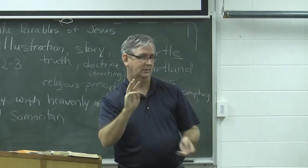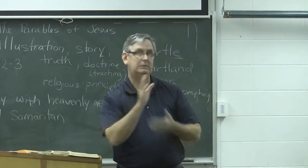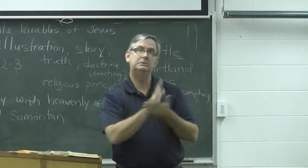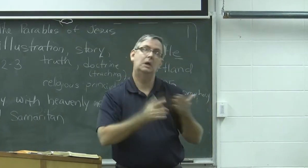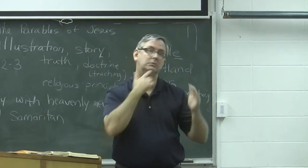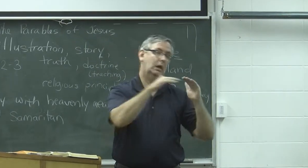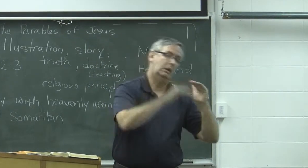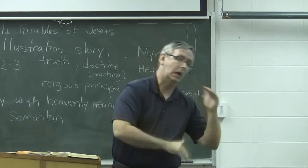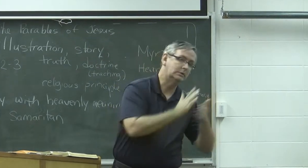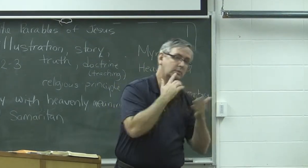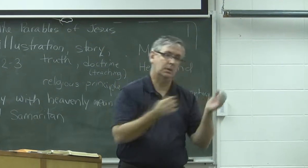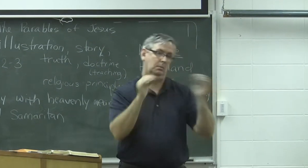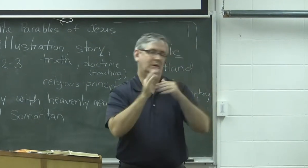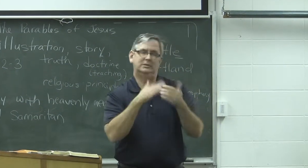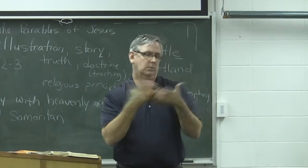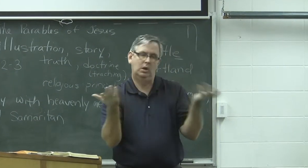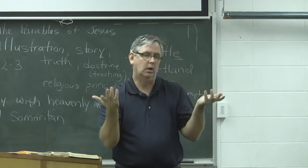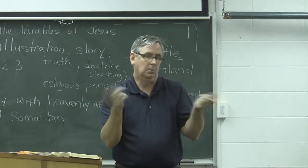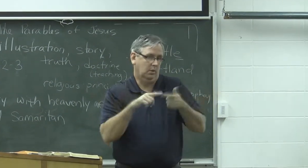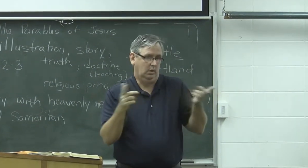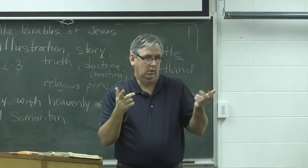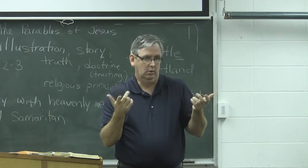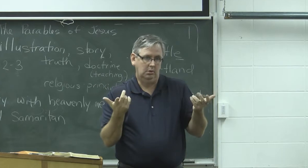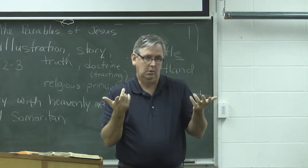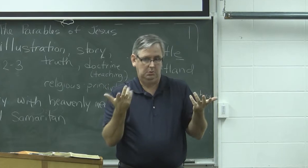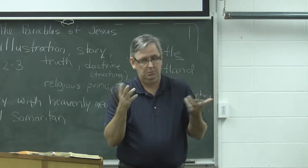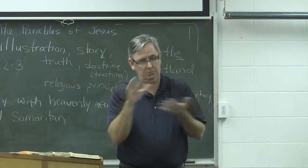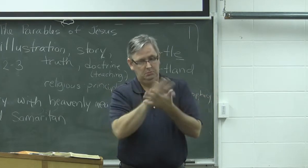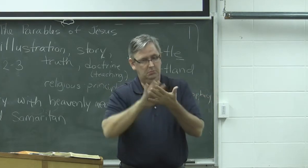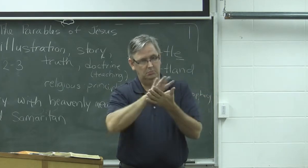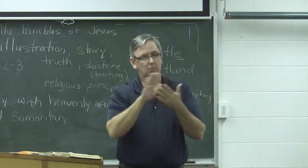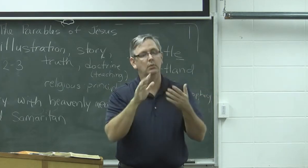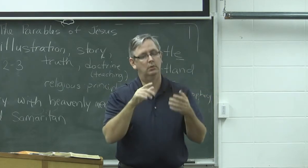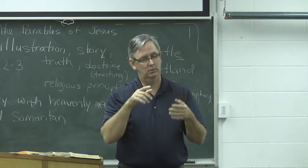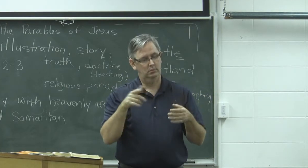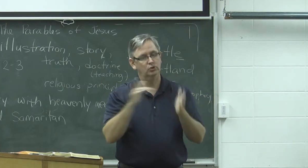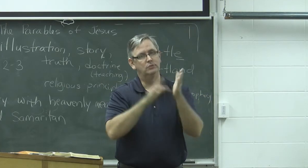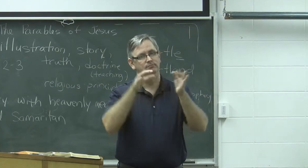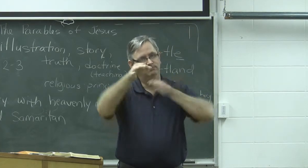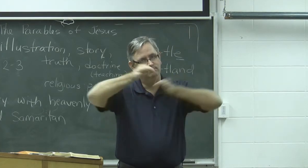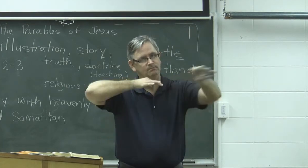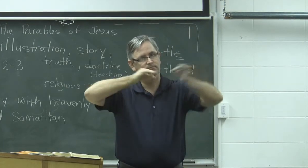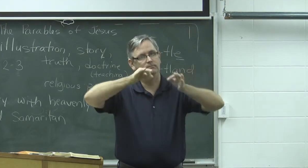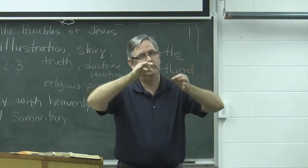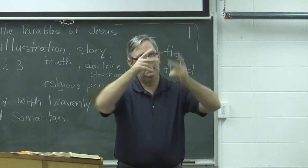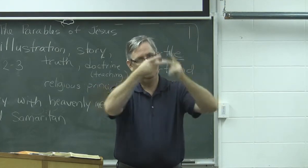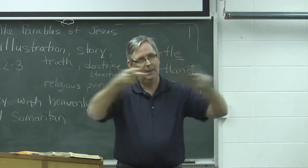parables. Some say less, some say more. It really doesn't matter. But there are about 46 parables. Jesus was telling